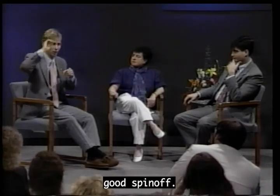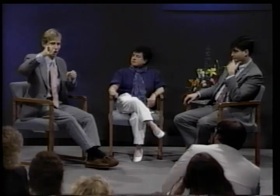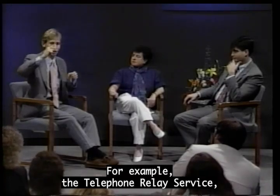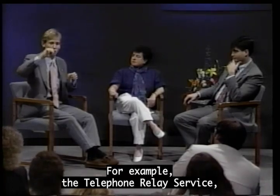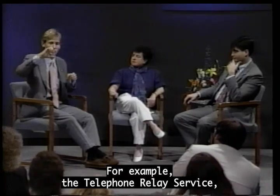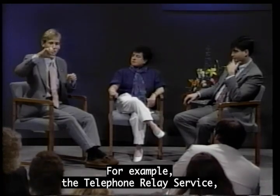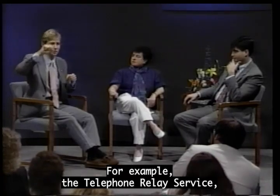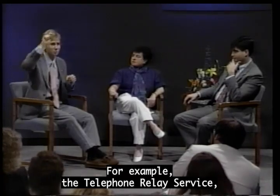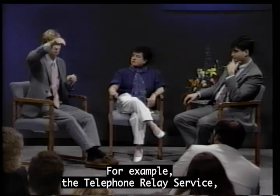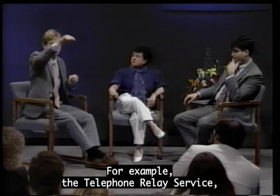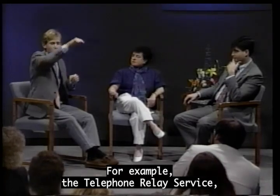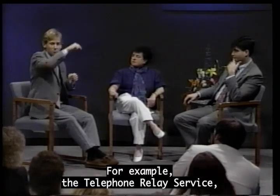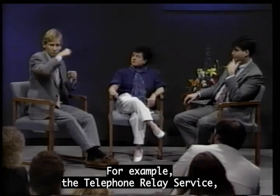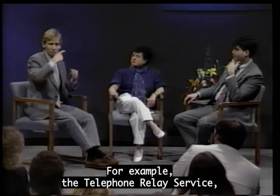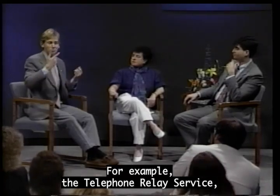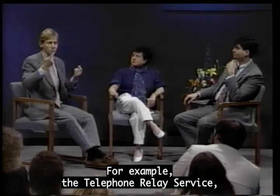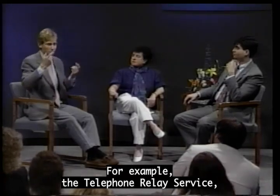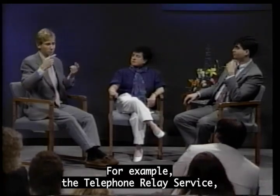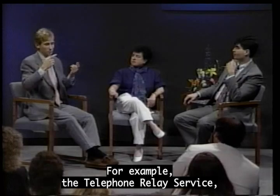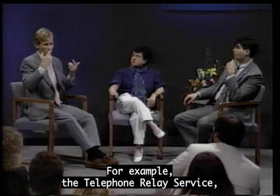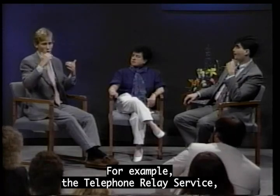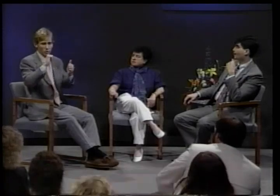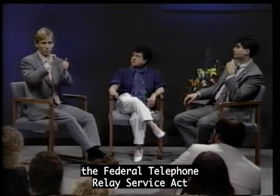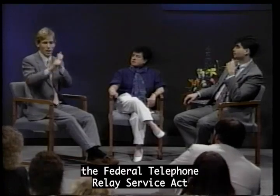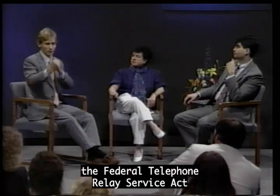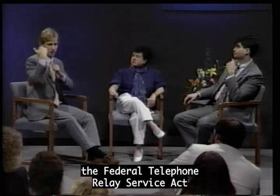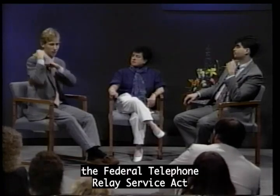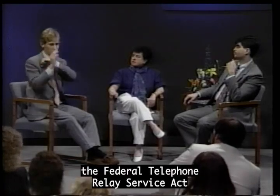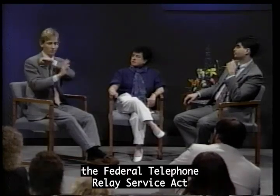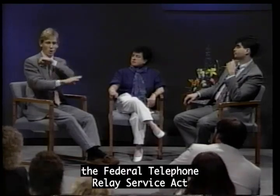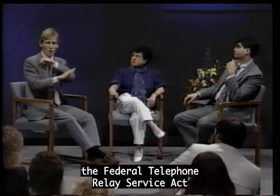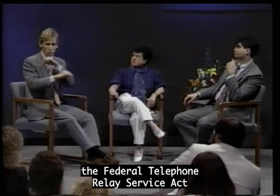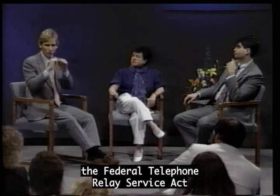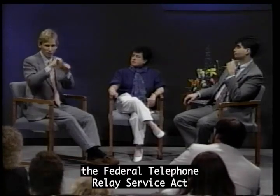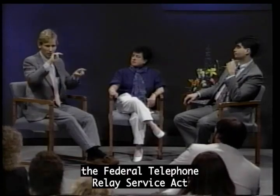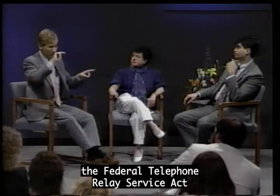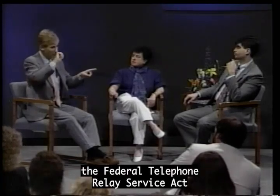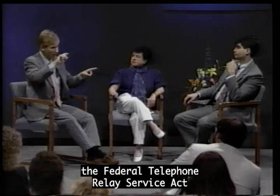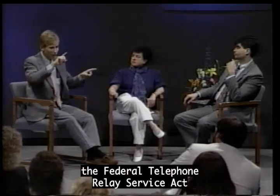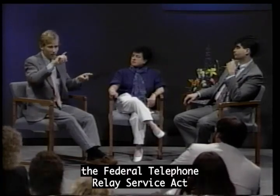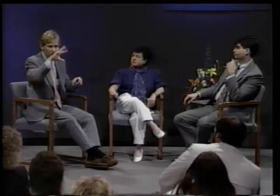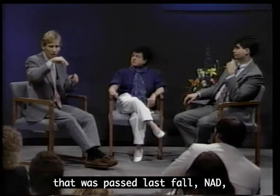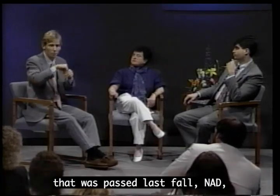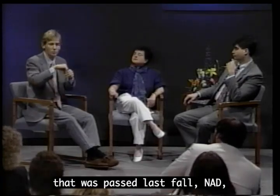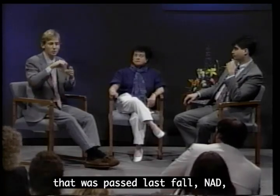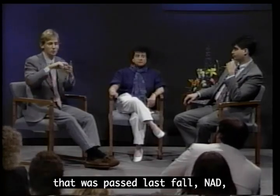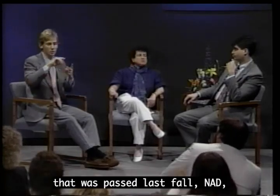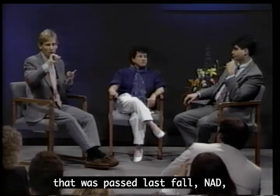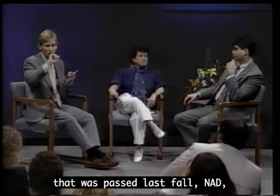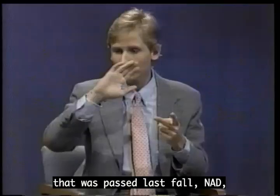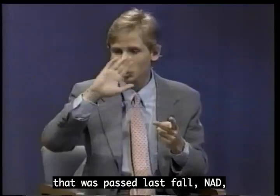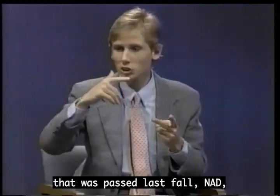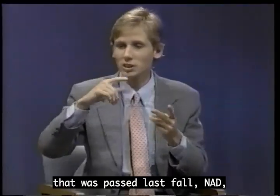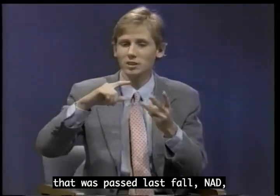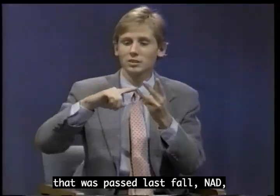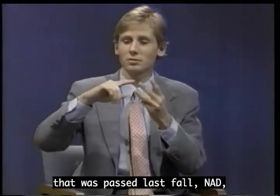telephone relay service, the federal telephone relay service act that was passed last fall. NAD, the